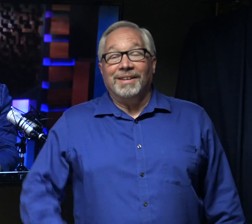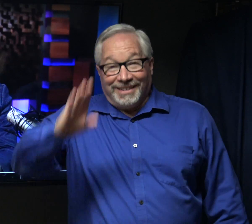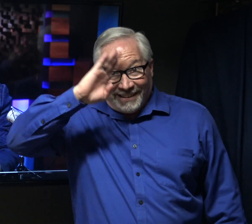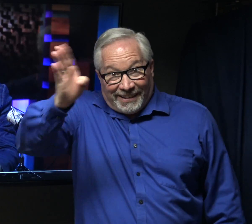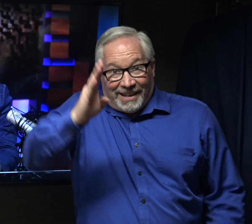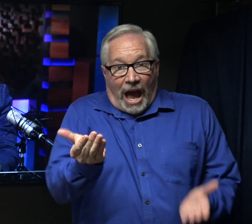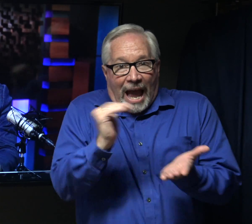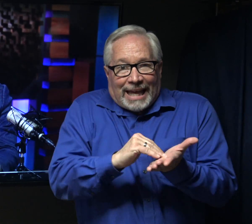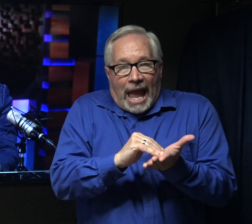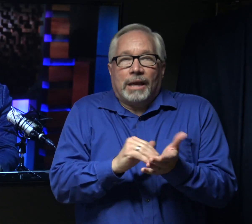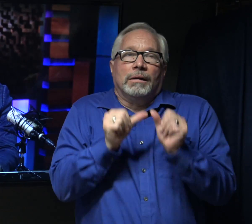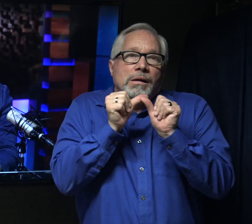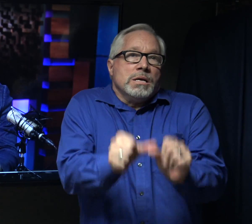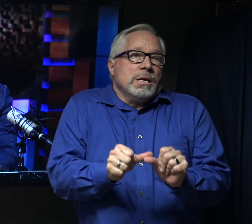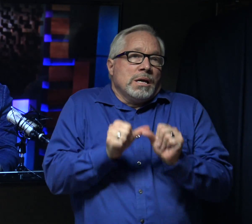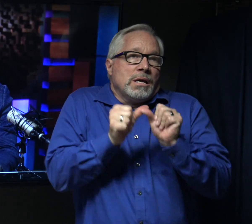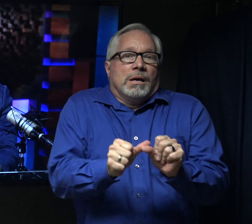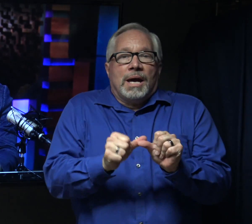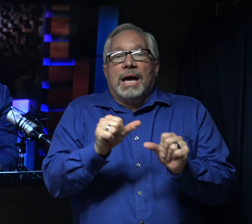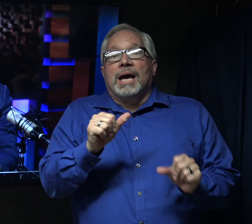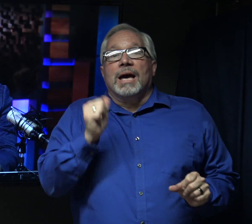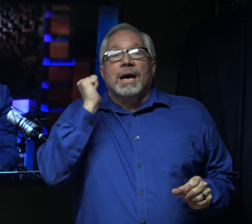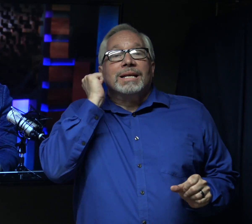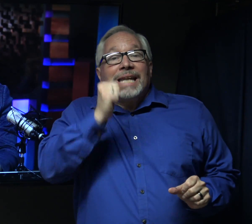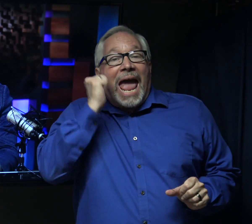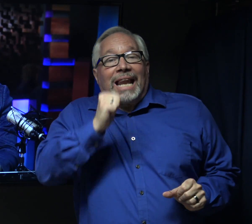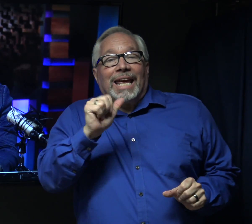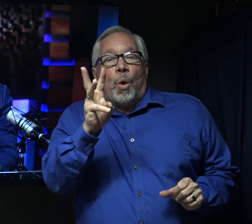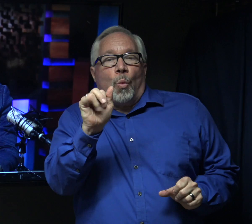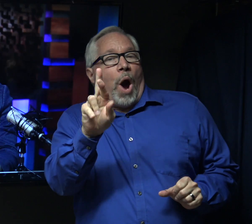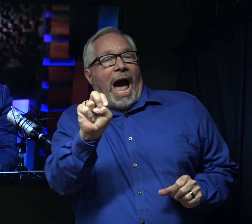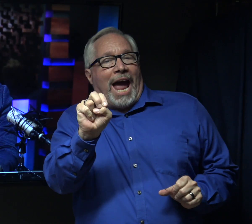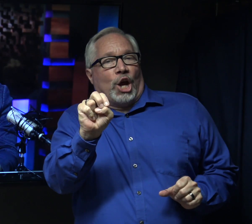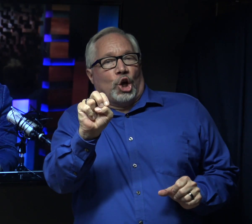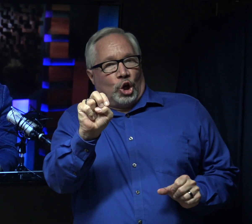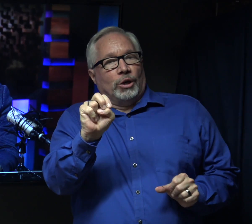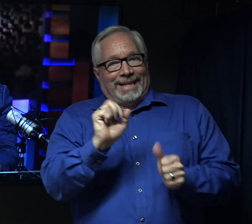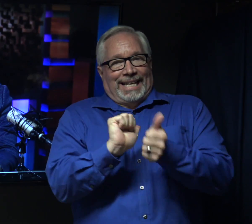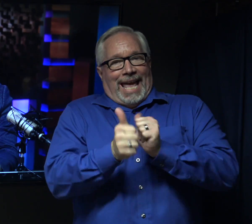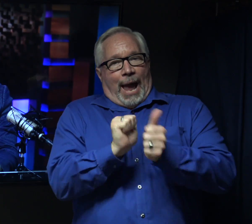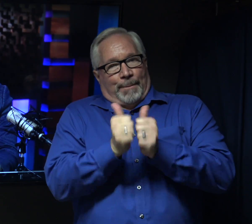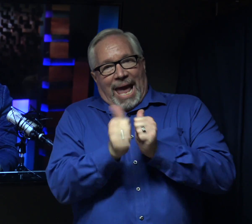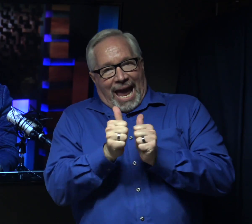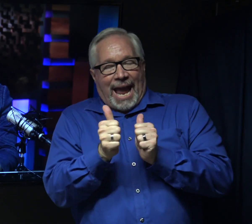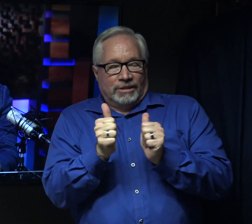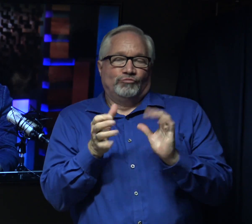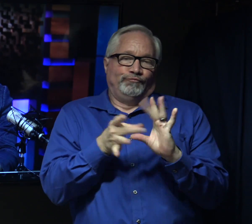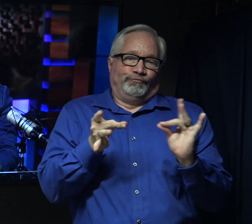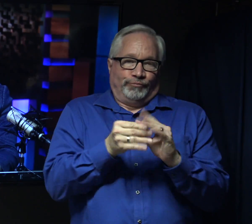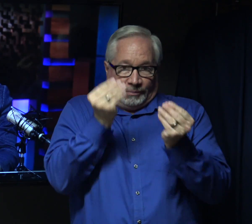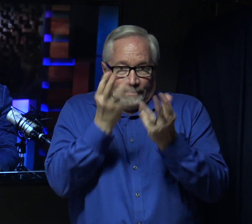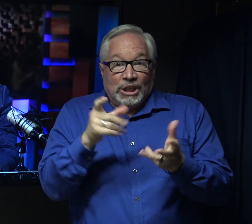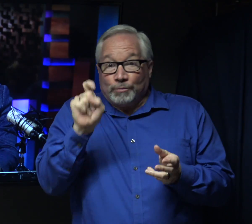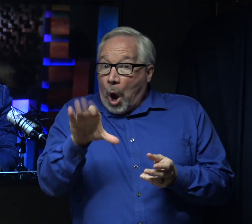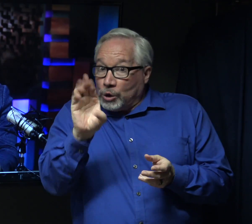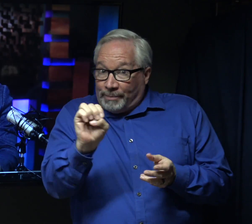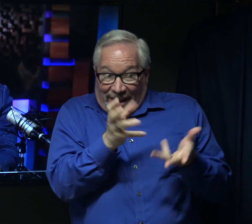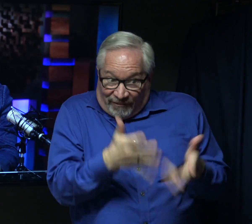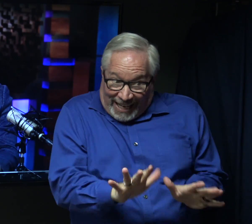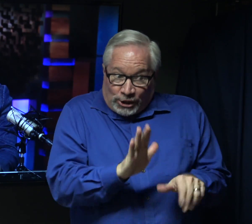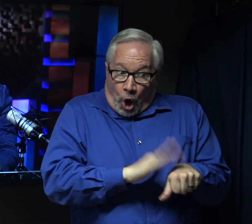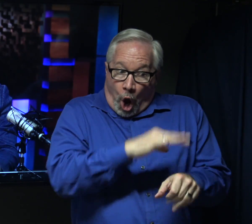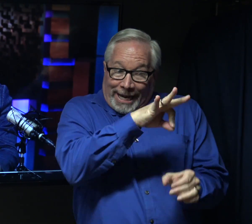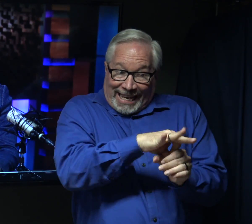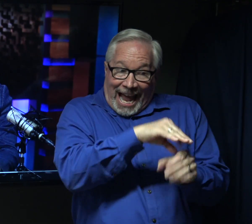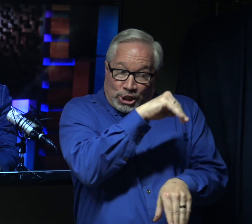Back to the never-ending Daily Wire campaign coverage. This was supposed to be over on election night, and it seems like